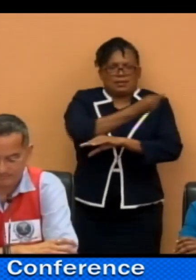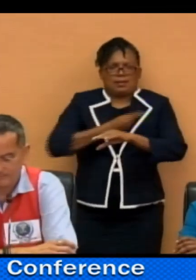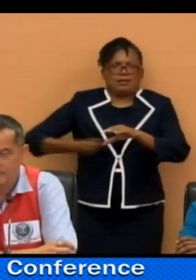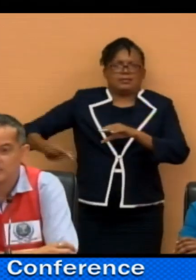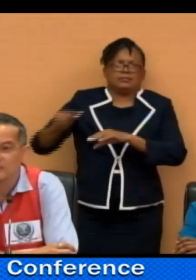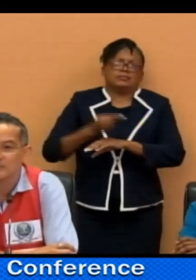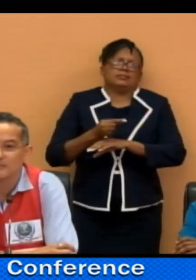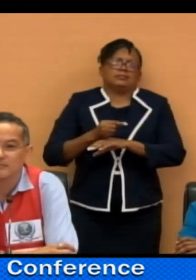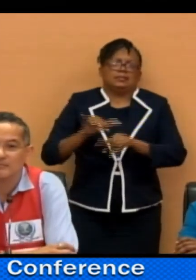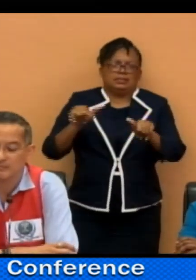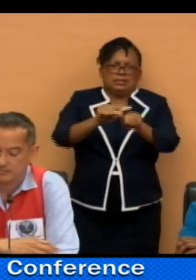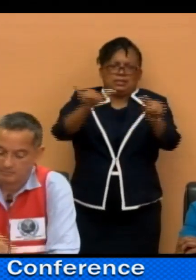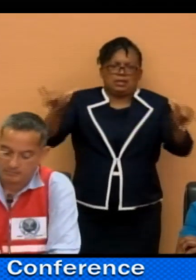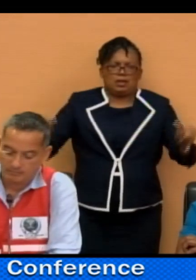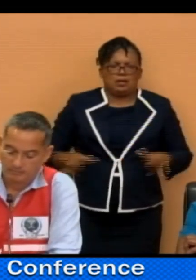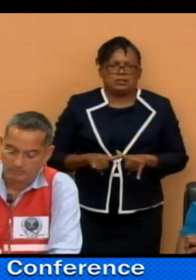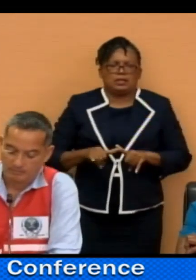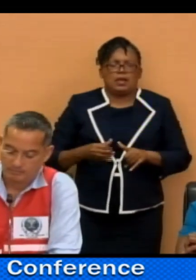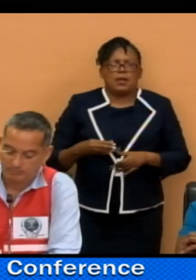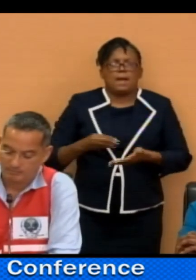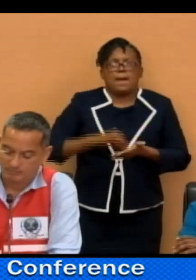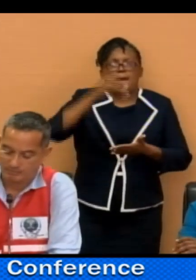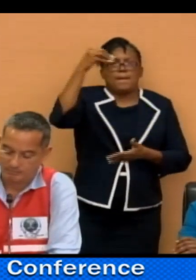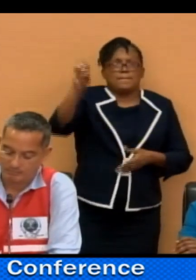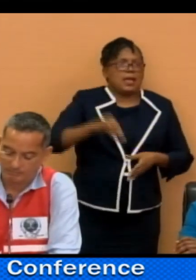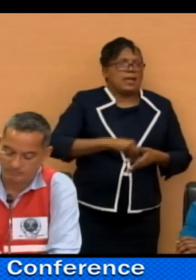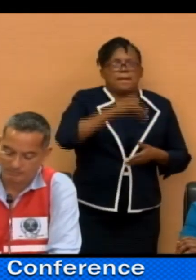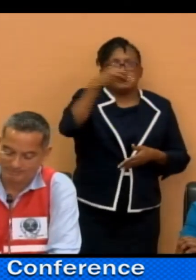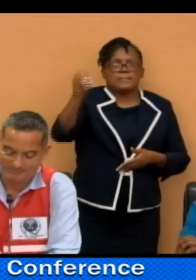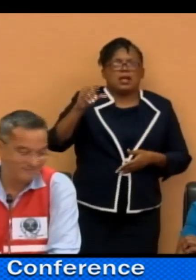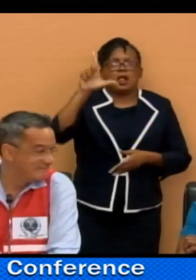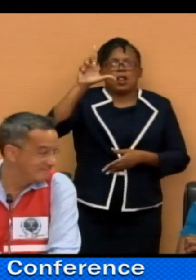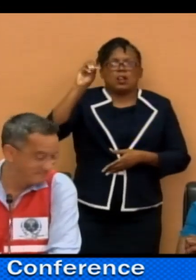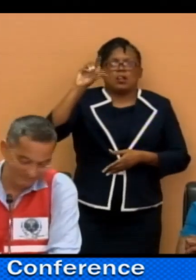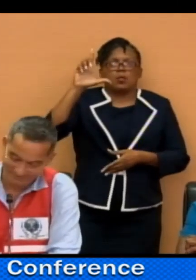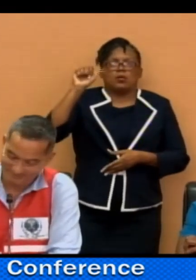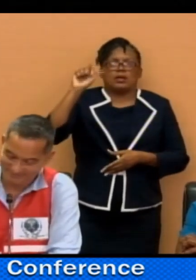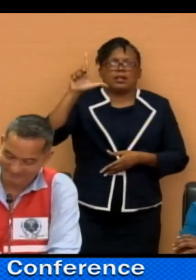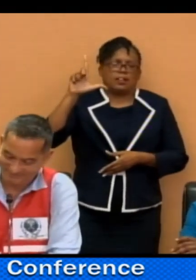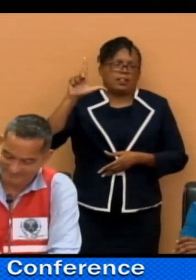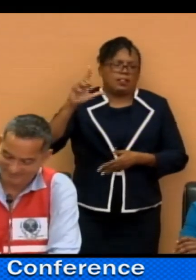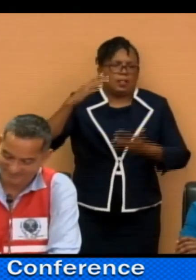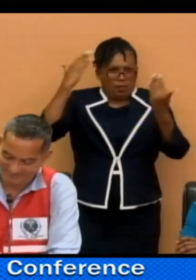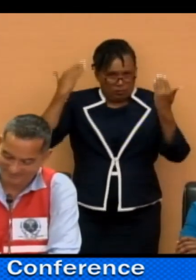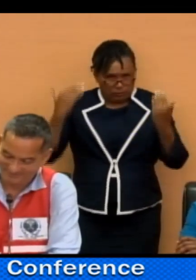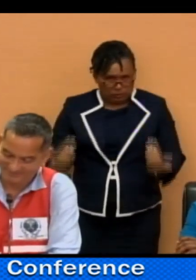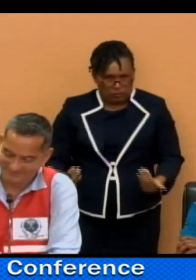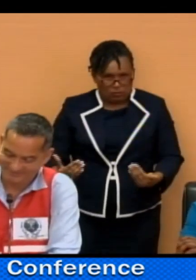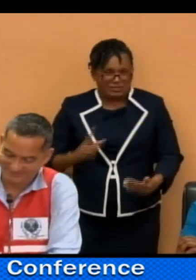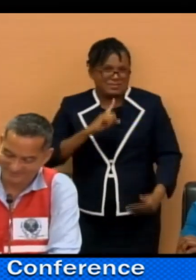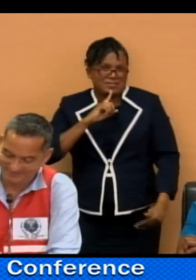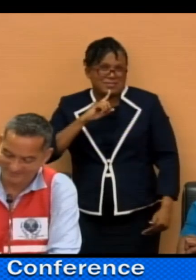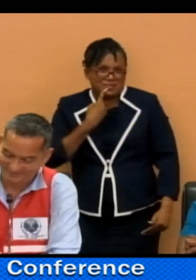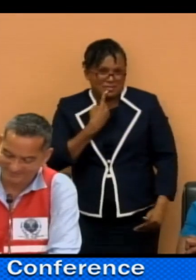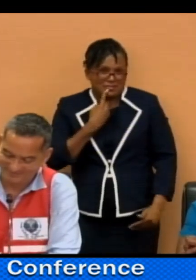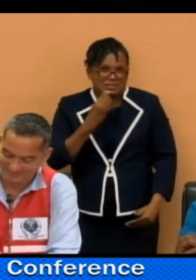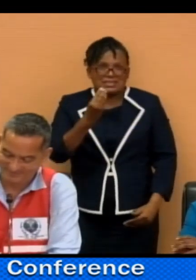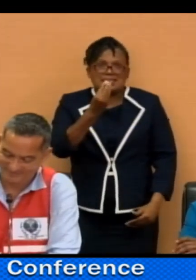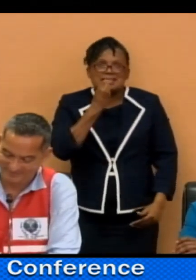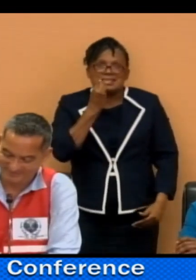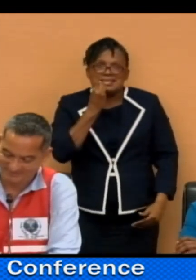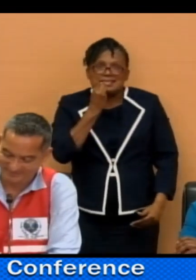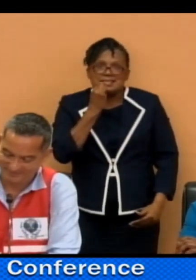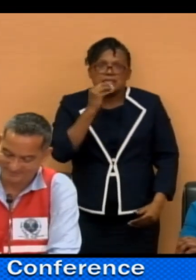perfect time to eat local and buy local, and I'm so happy for that, because we get an opportunity to seriously eat local and buy